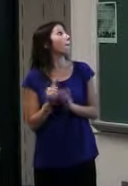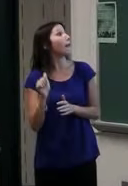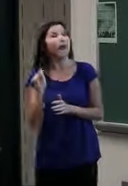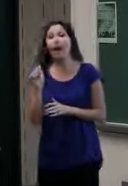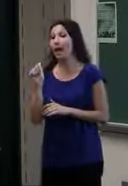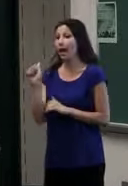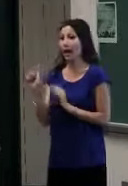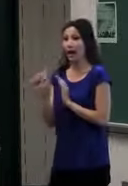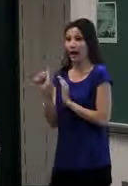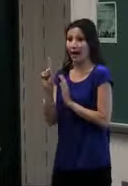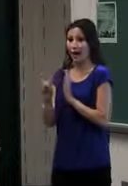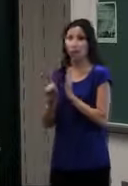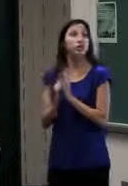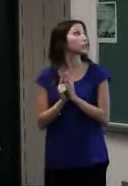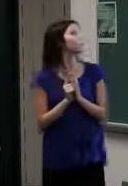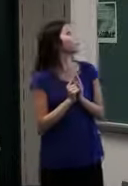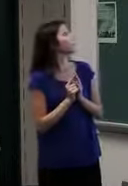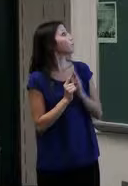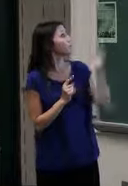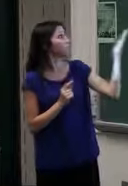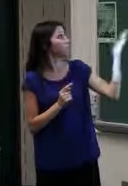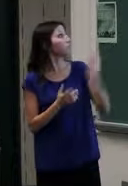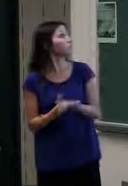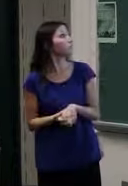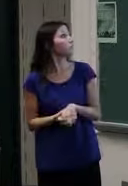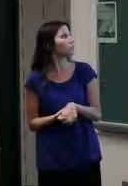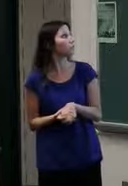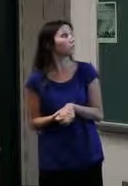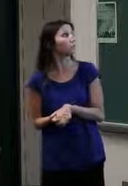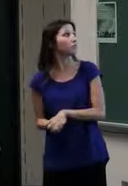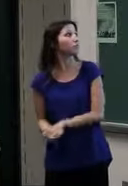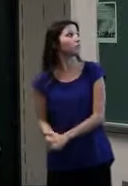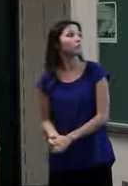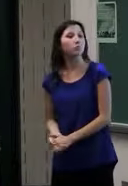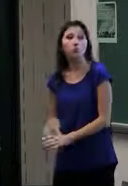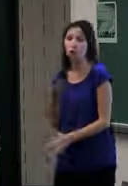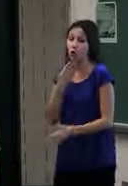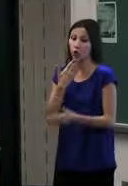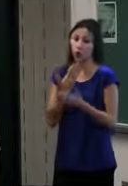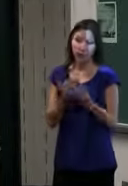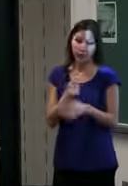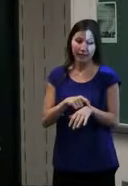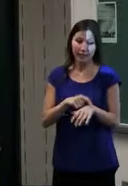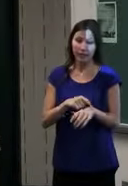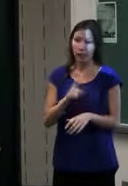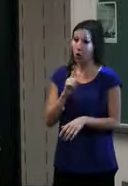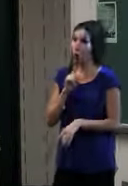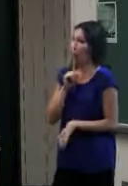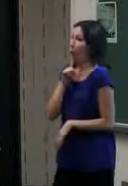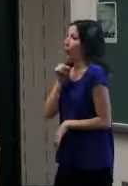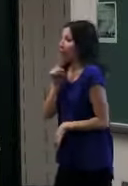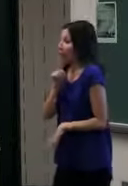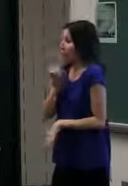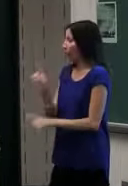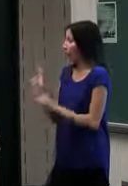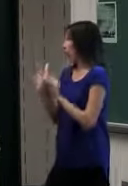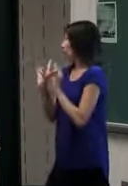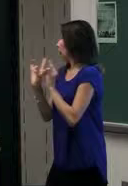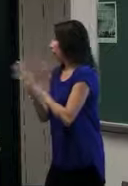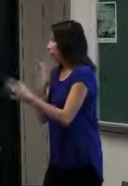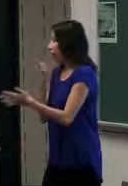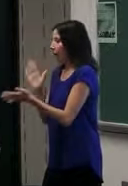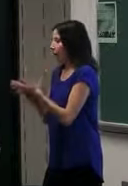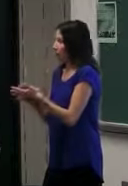hours, and obviously there were good times and there were really, really, really horribly bad times too. So